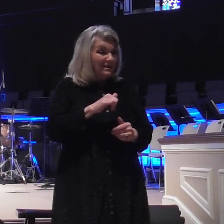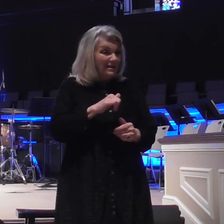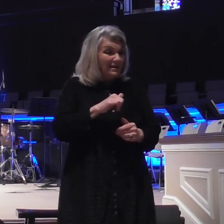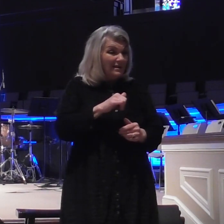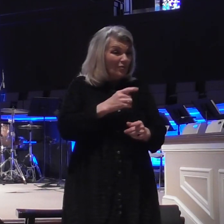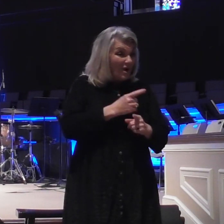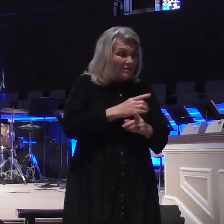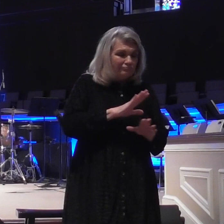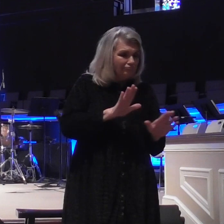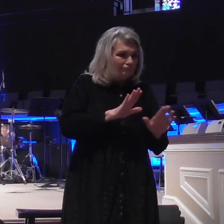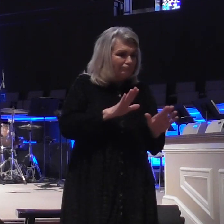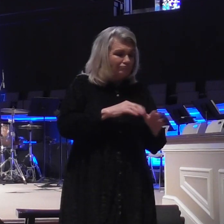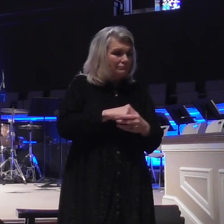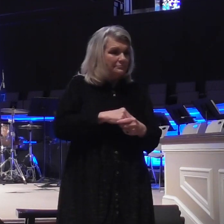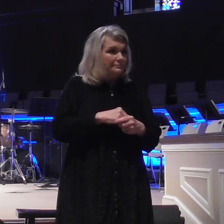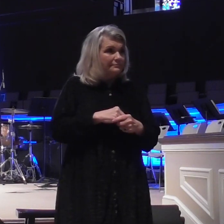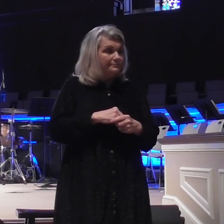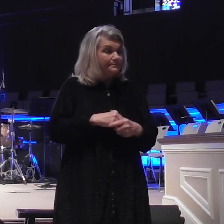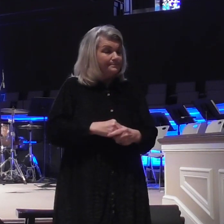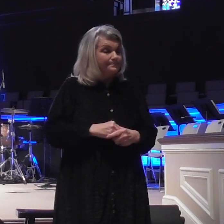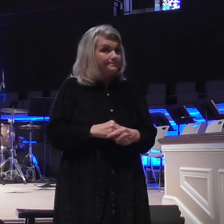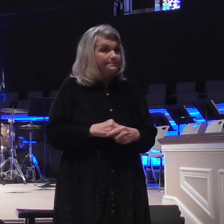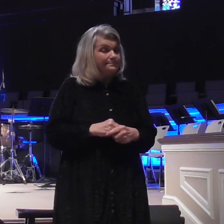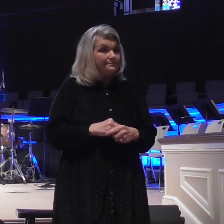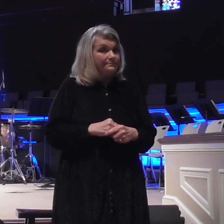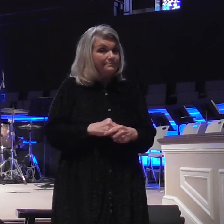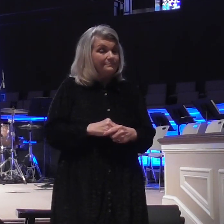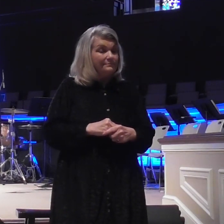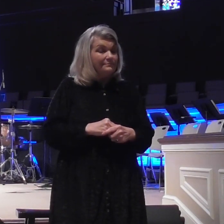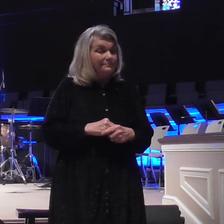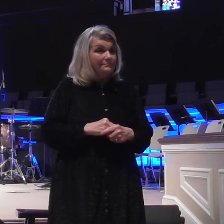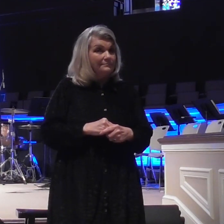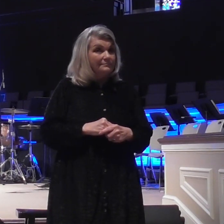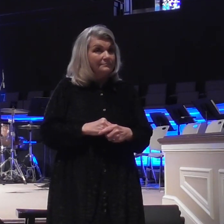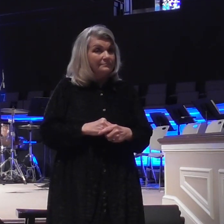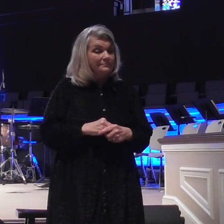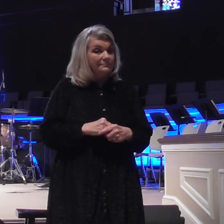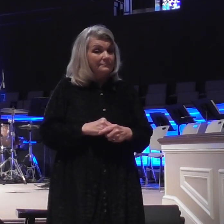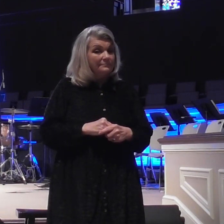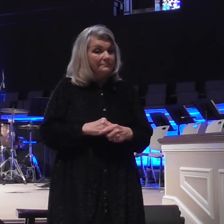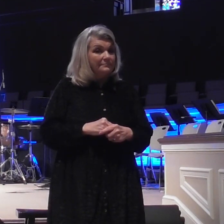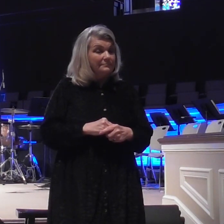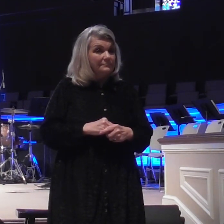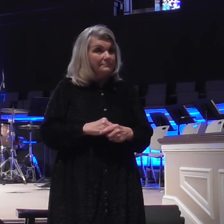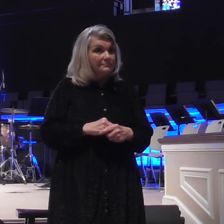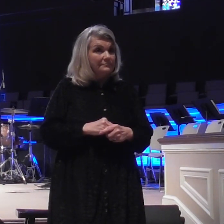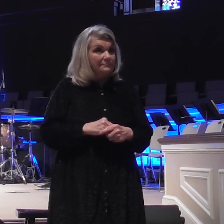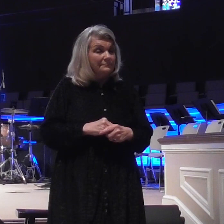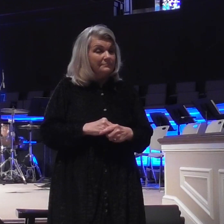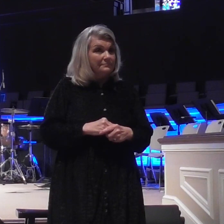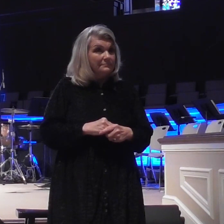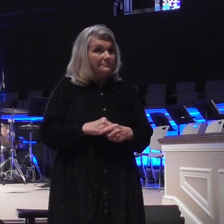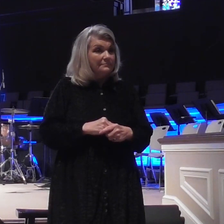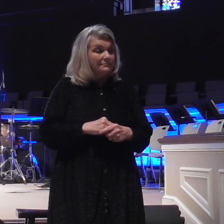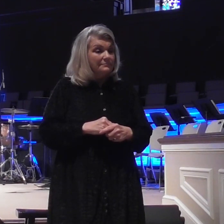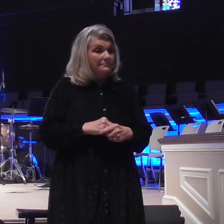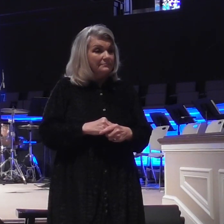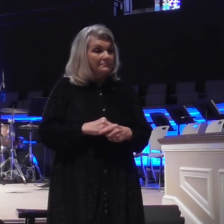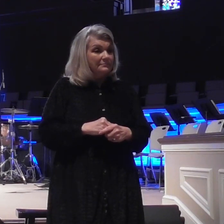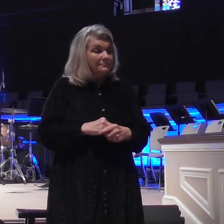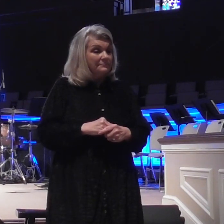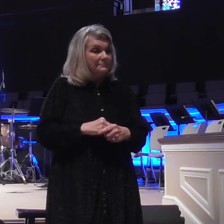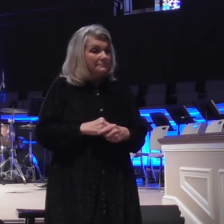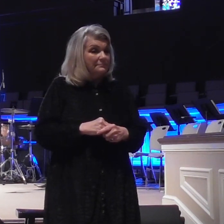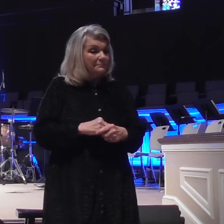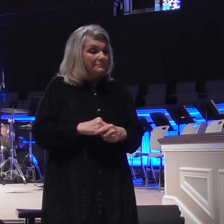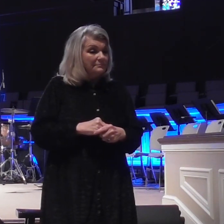I don't have a huge counseling background, but my seminary provided me with some. And here's what we were taught. You never affirm people's feelings, ever, no matter what their feelings are.